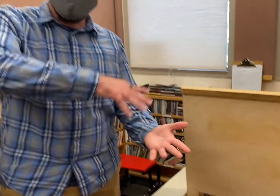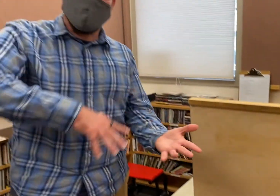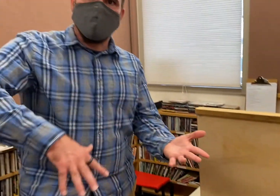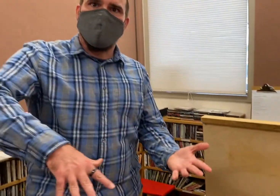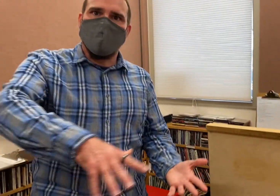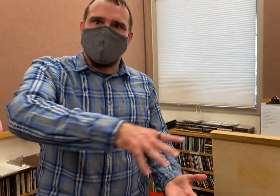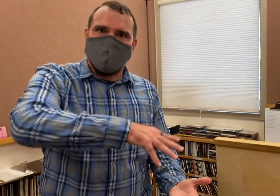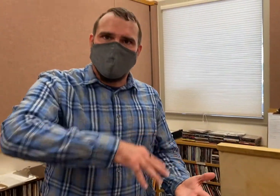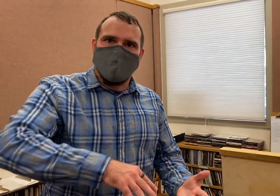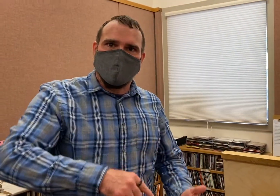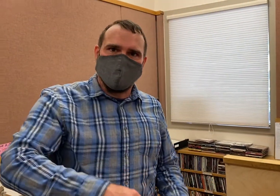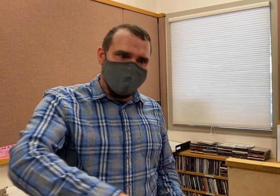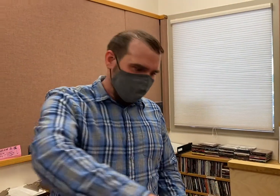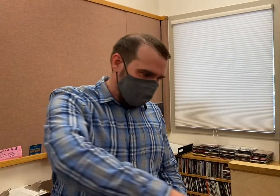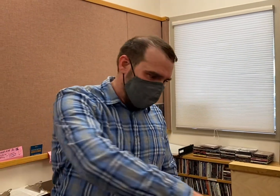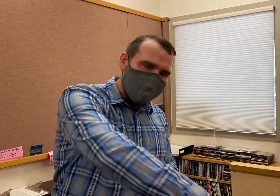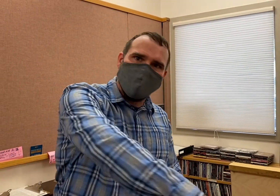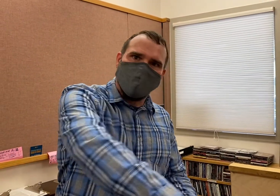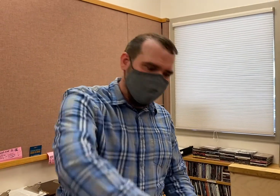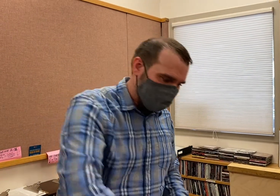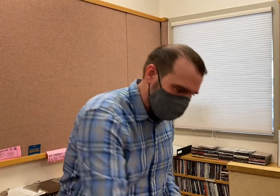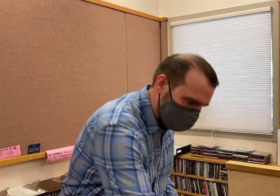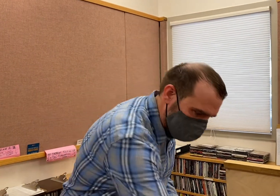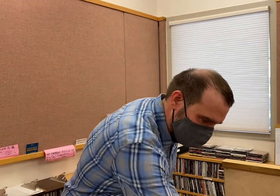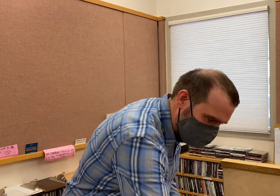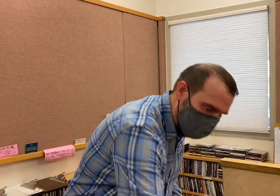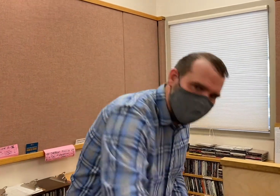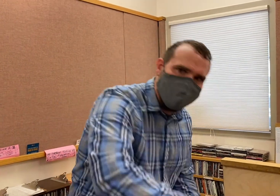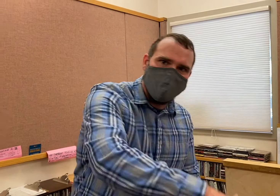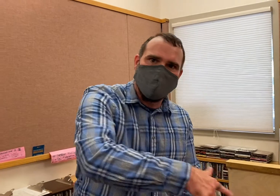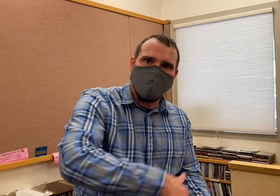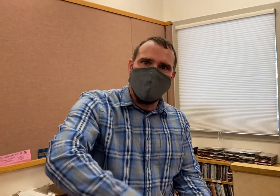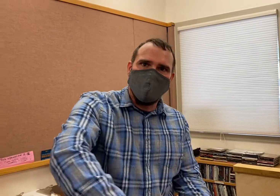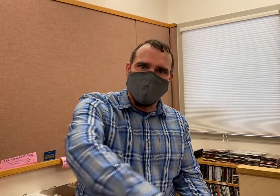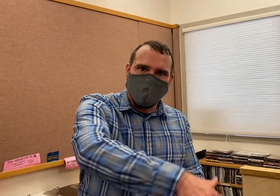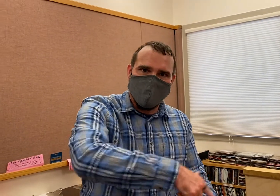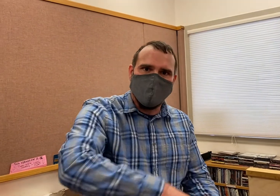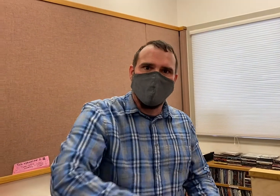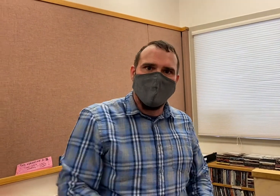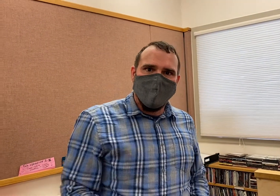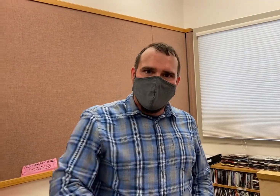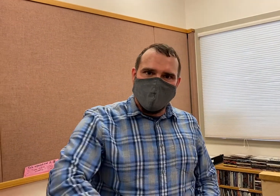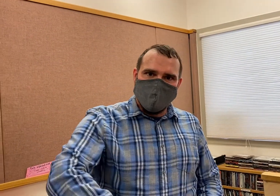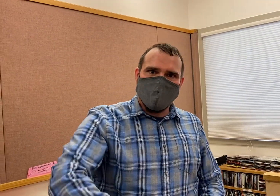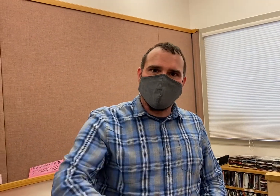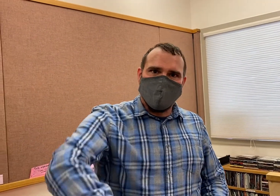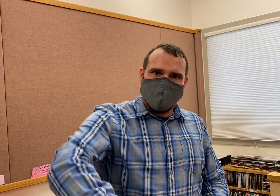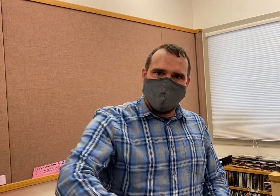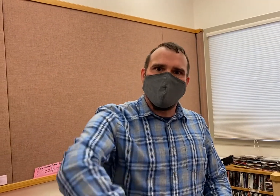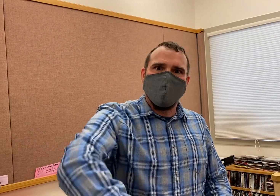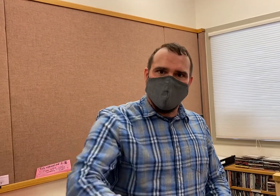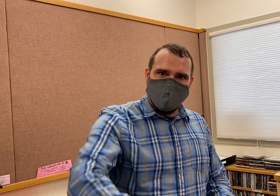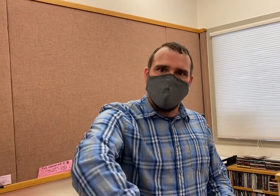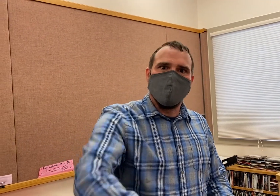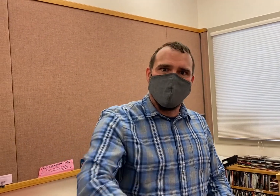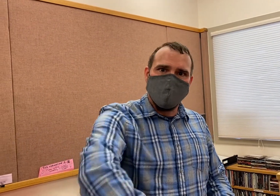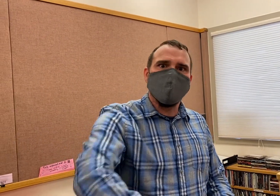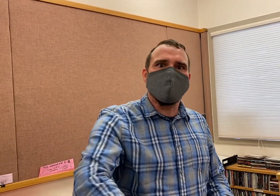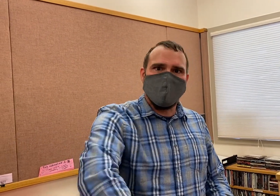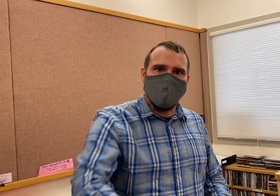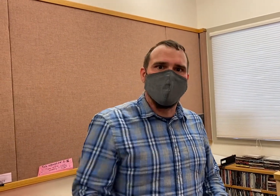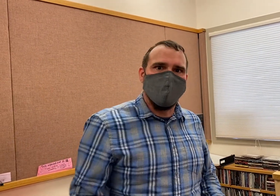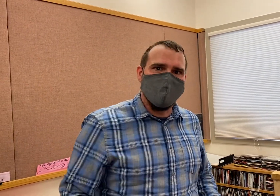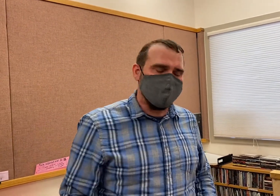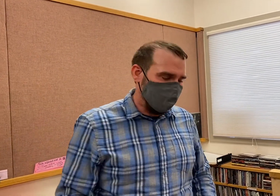is physically on the thing, so that when the needle is reading the vinyl, it's actually interpreting